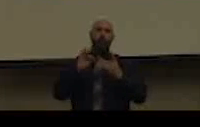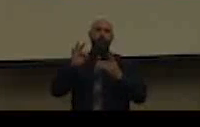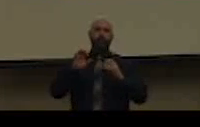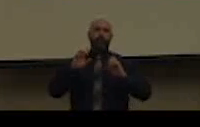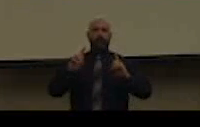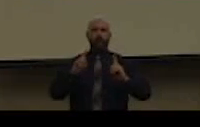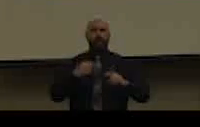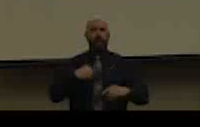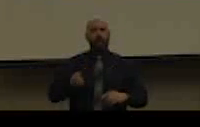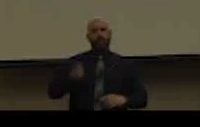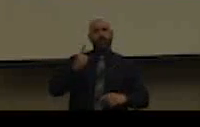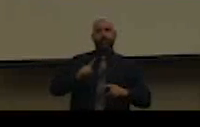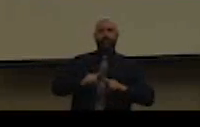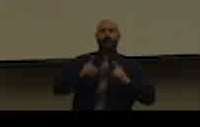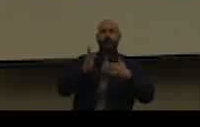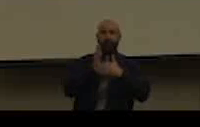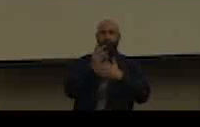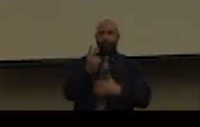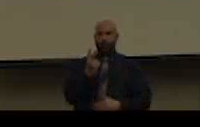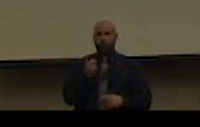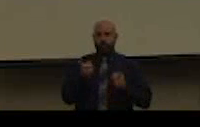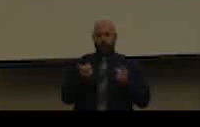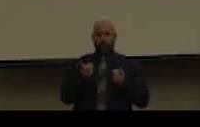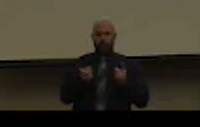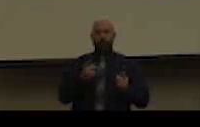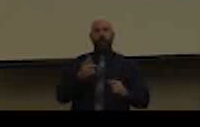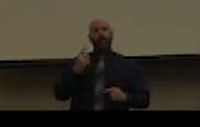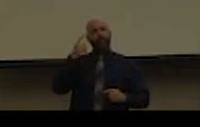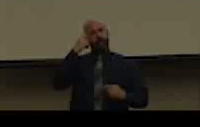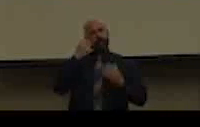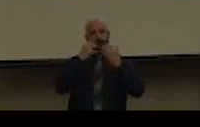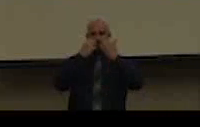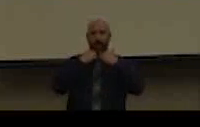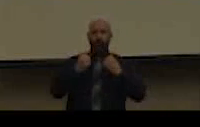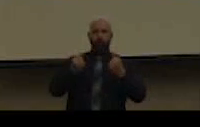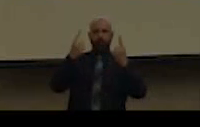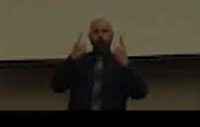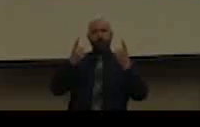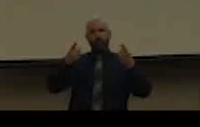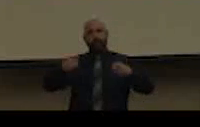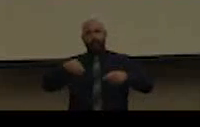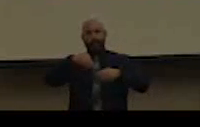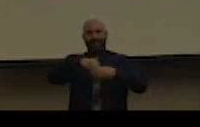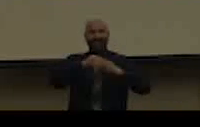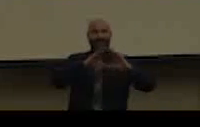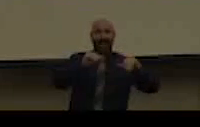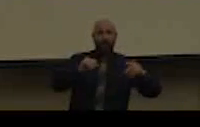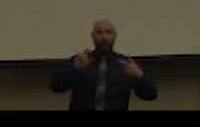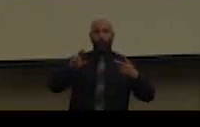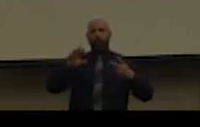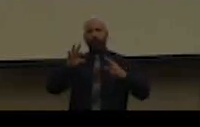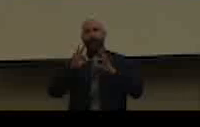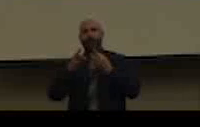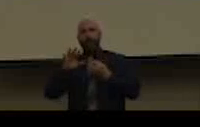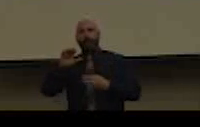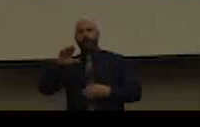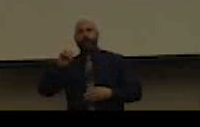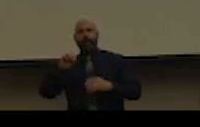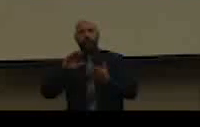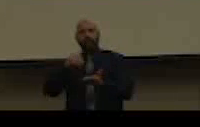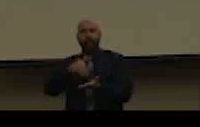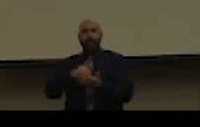value in understanding what's happening, whether it's at an in-home or a family care center. And I mean, everyone who's the subject matter expert is around this table,